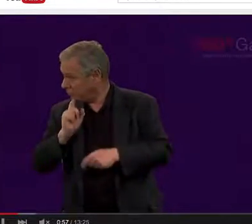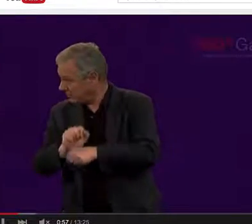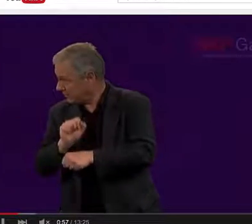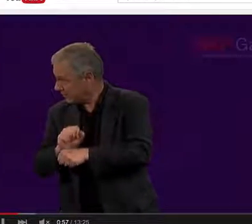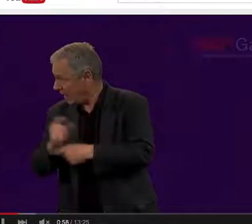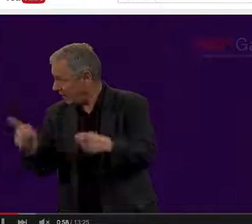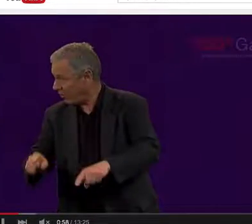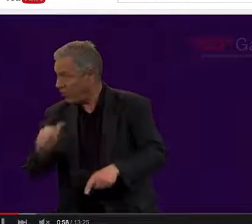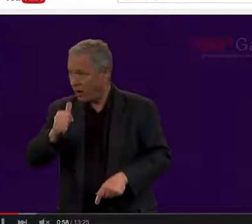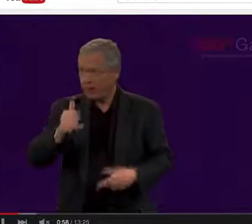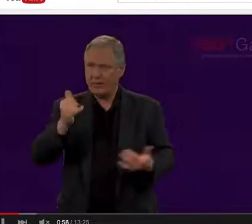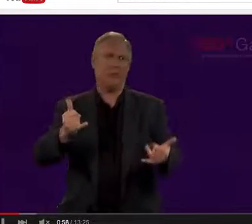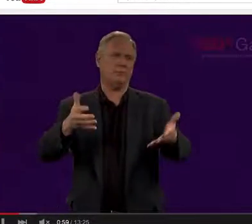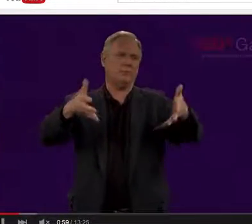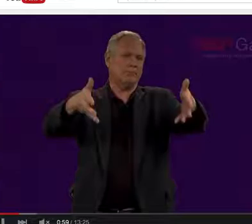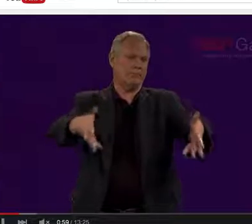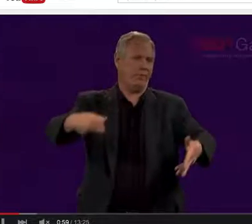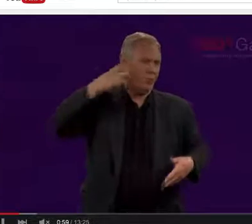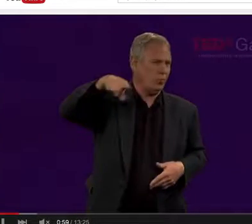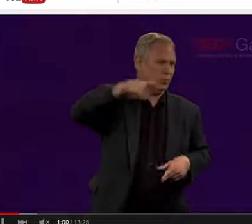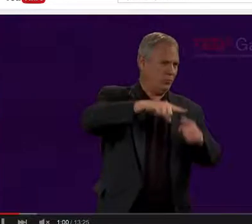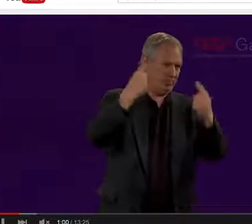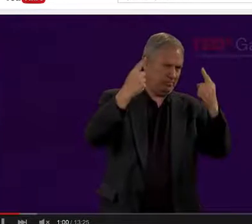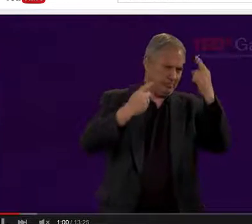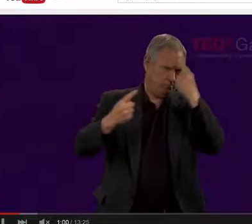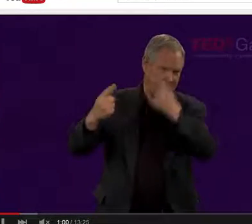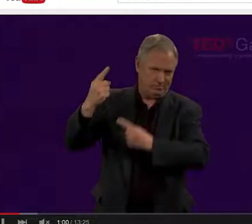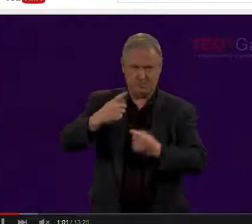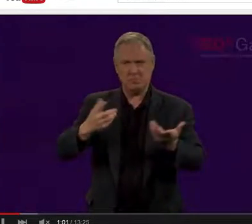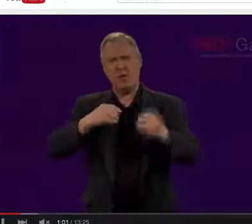It's a big concept for the people to work here.